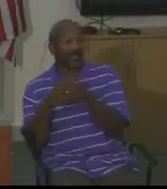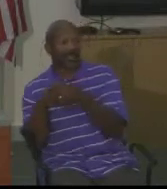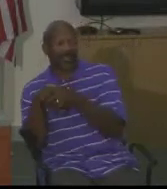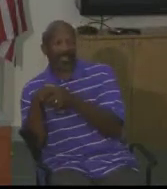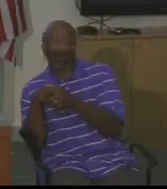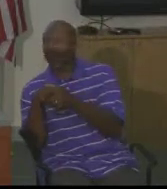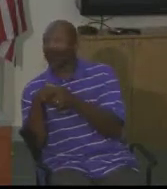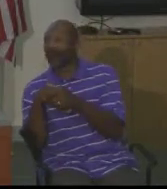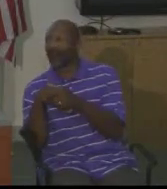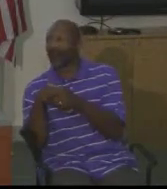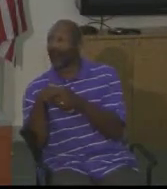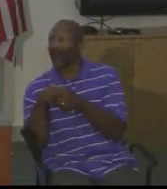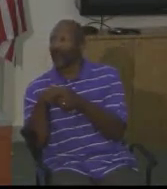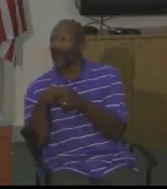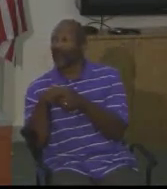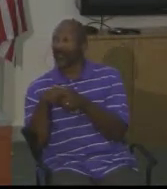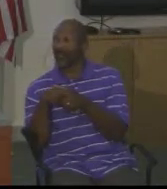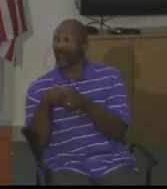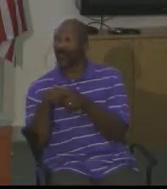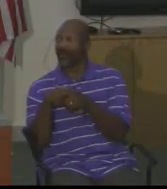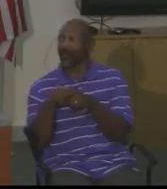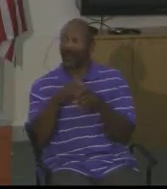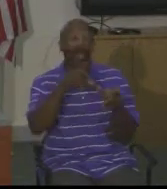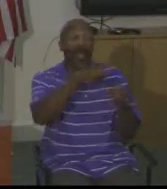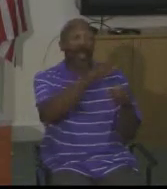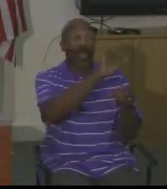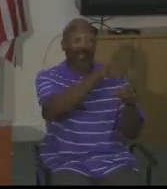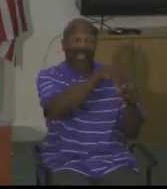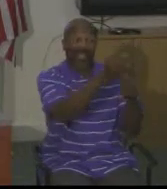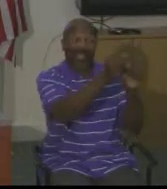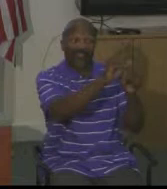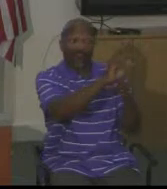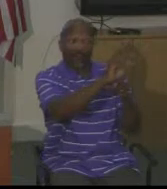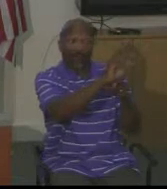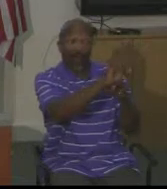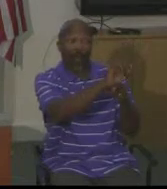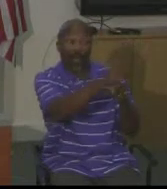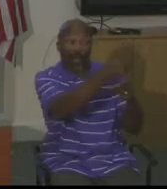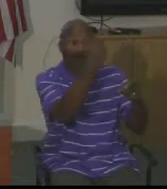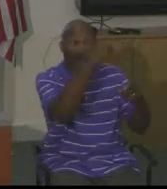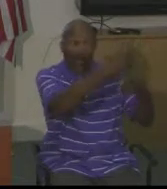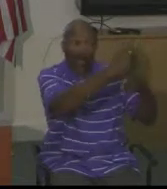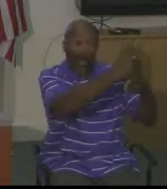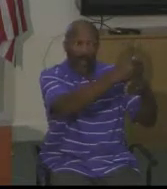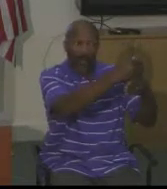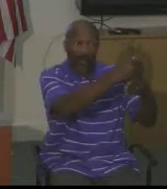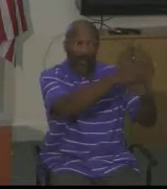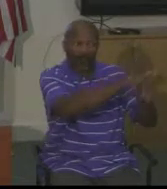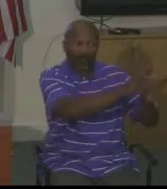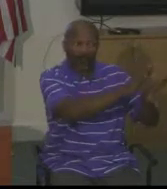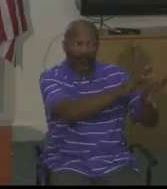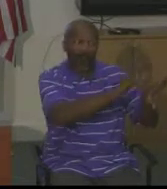do. Is it a safe mode, or will there be a safe mode? Safe mode's a Windows thing. We talk about safe mode too. That's not POST.